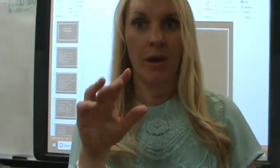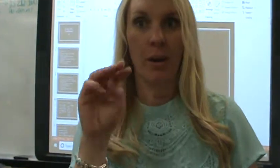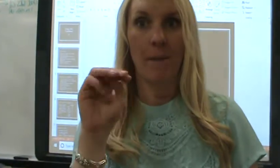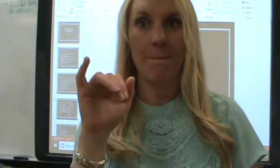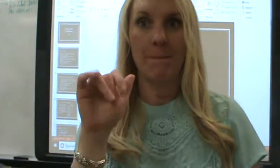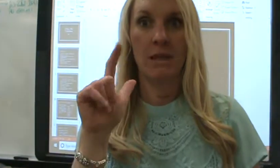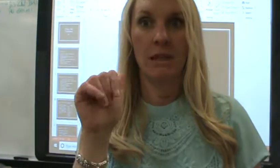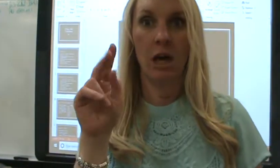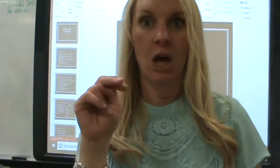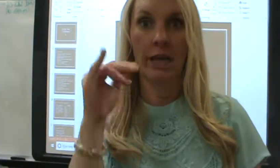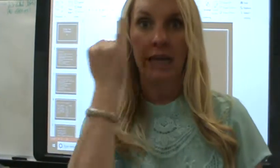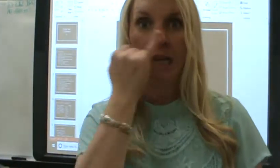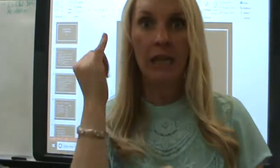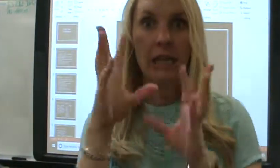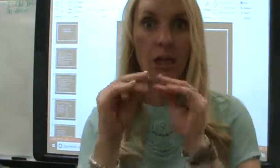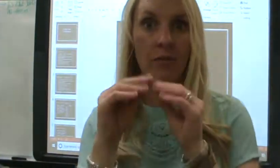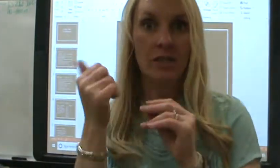the Milan, Italy Conference of